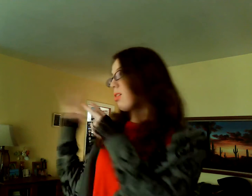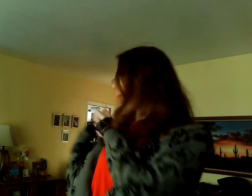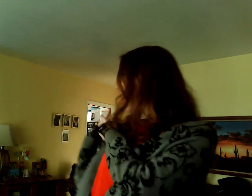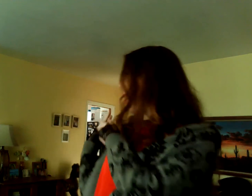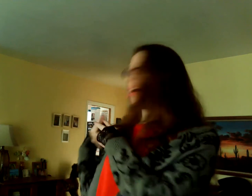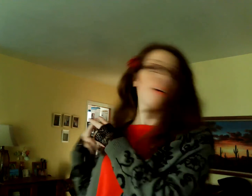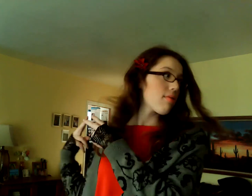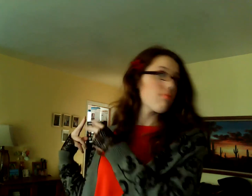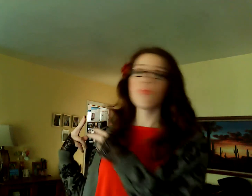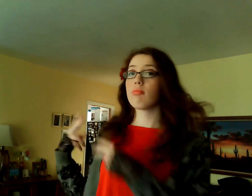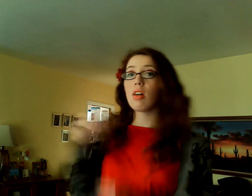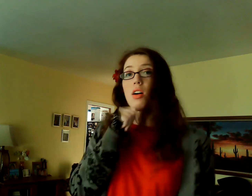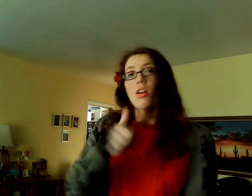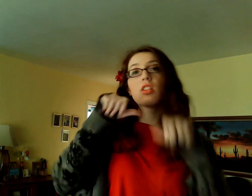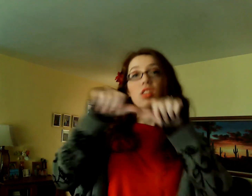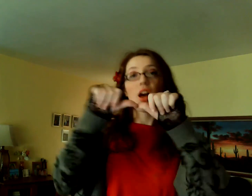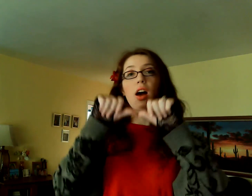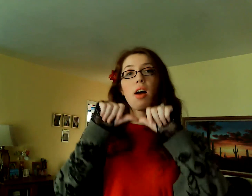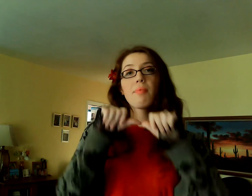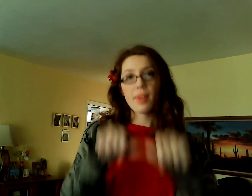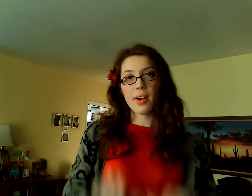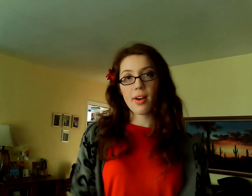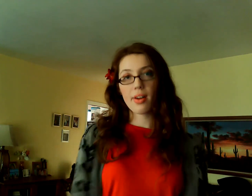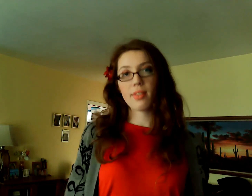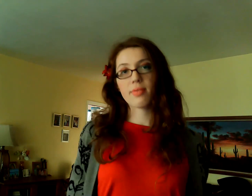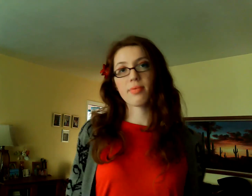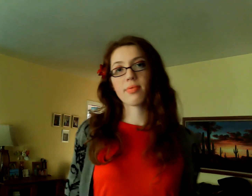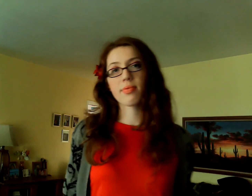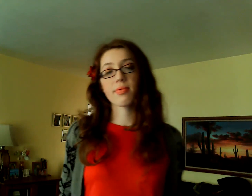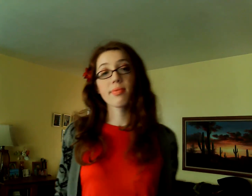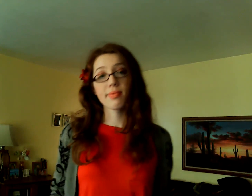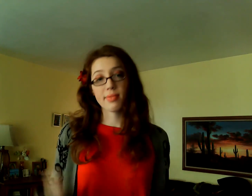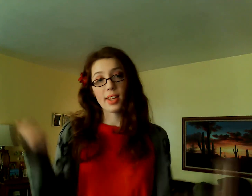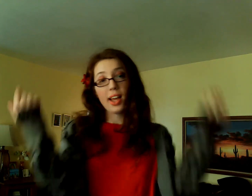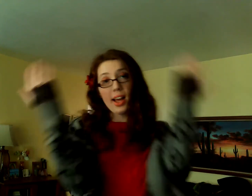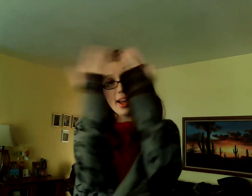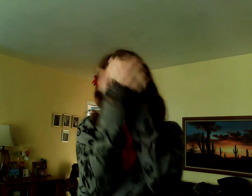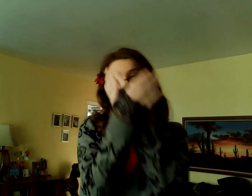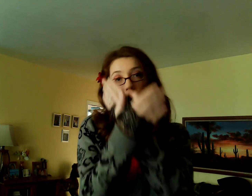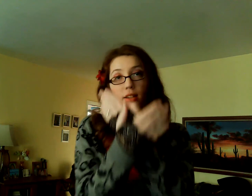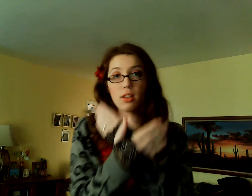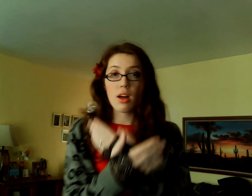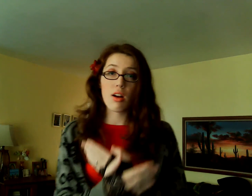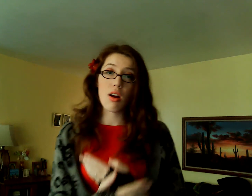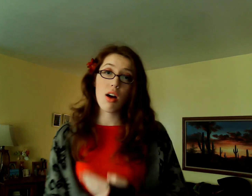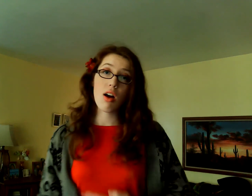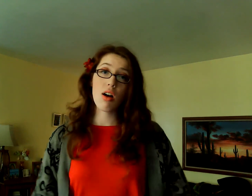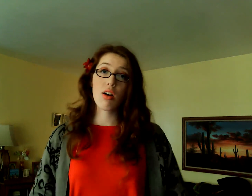away, just carry on. Let the shadows